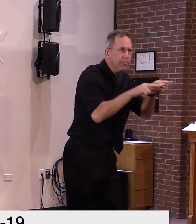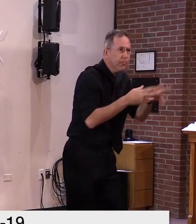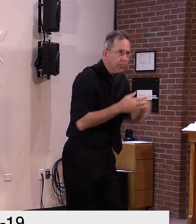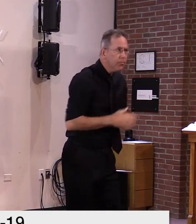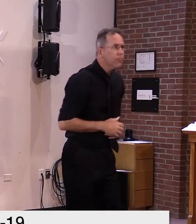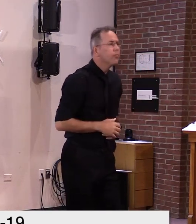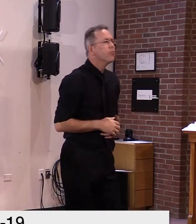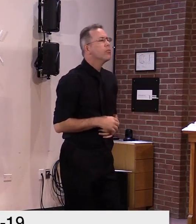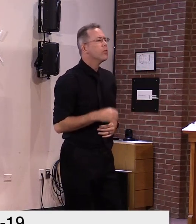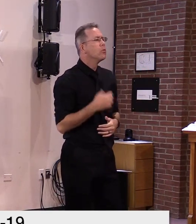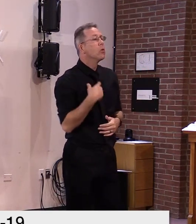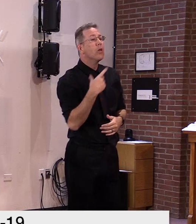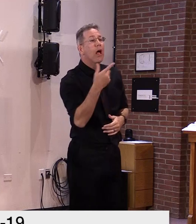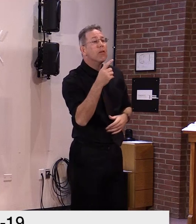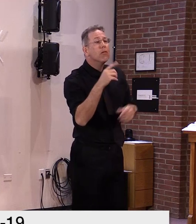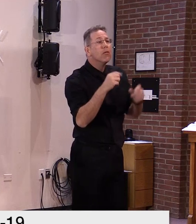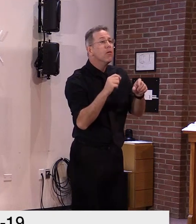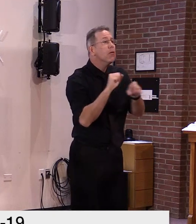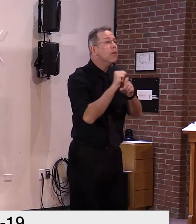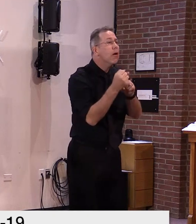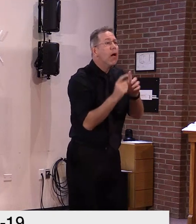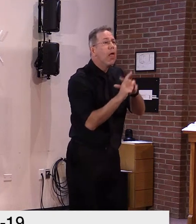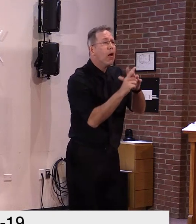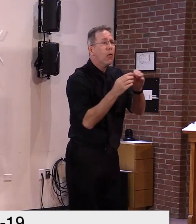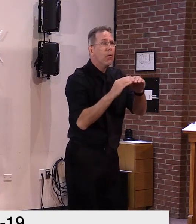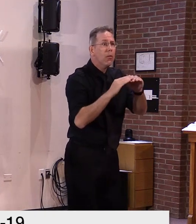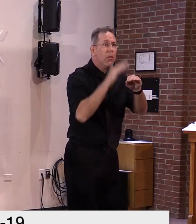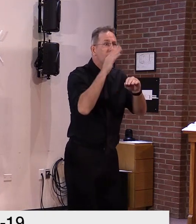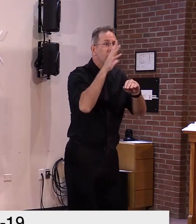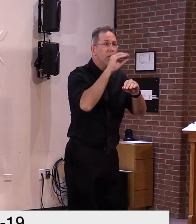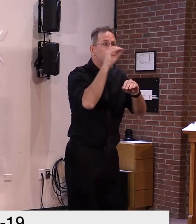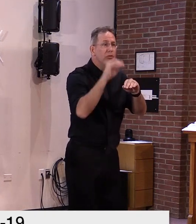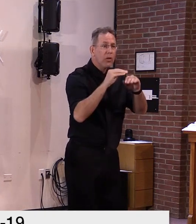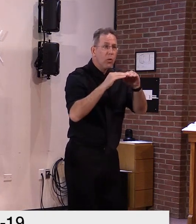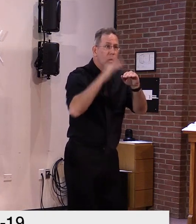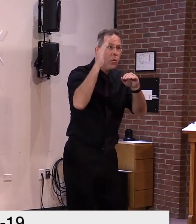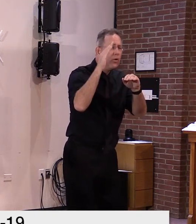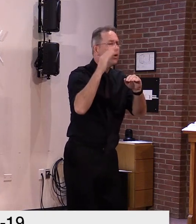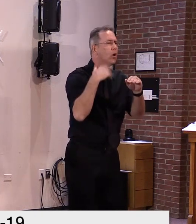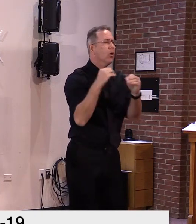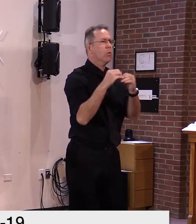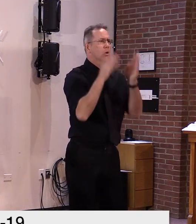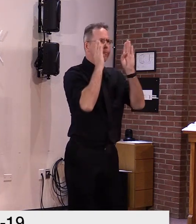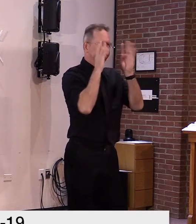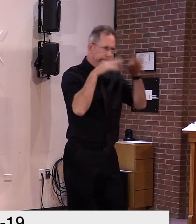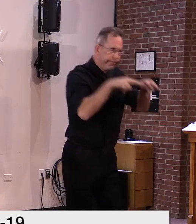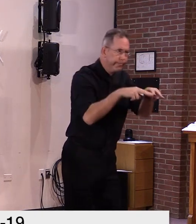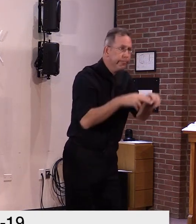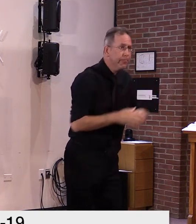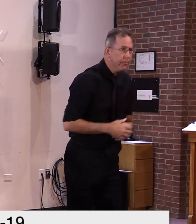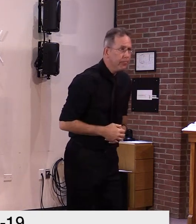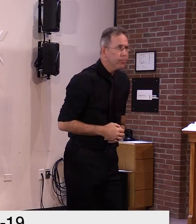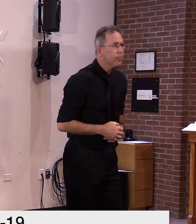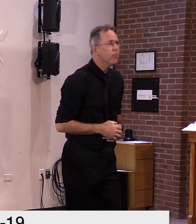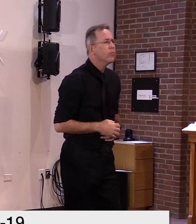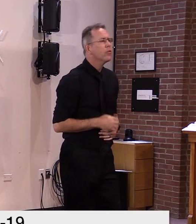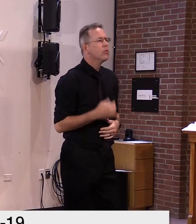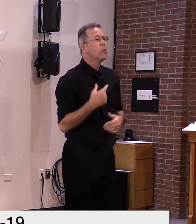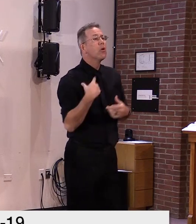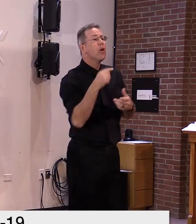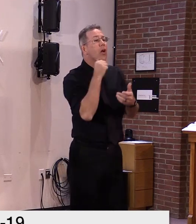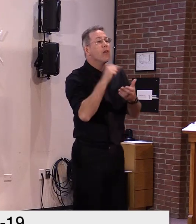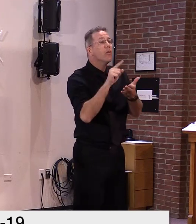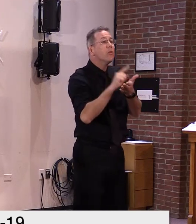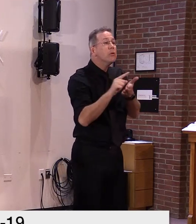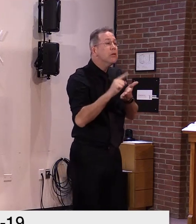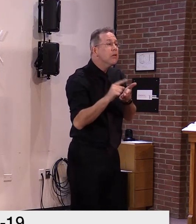weekly. If it is over 10%, it is twice a week. Additionally, this new guidance